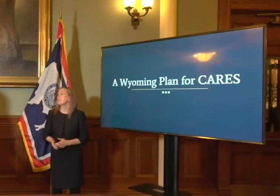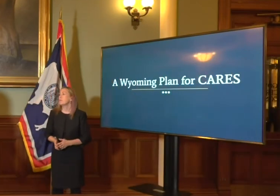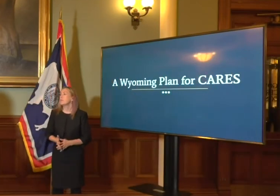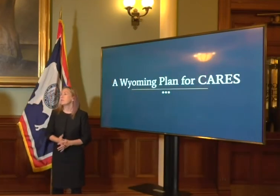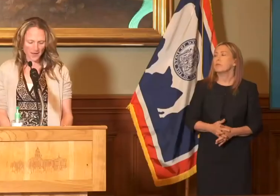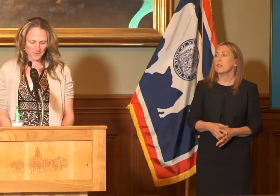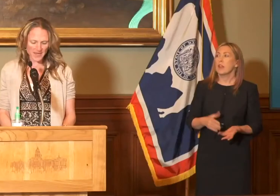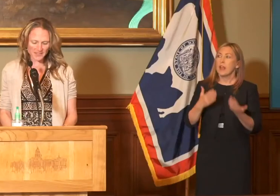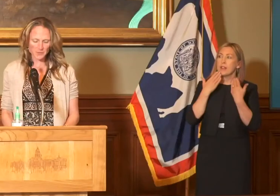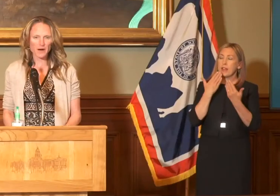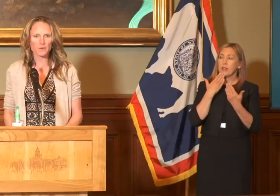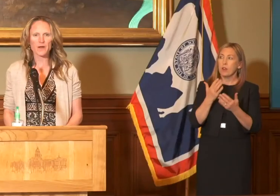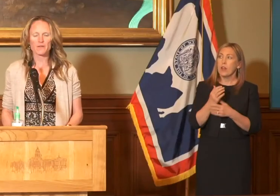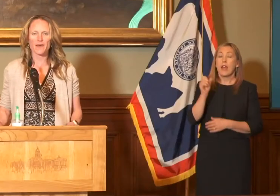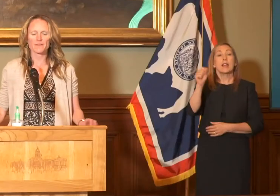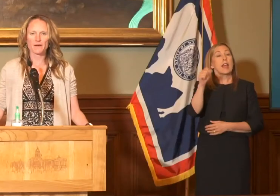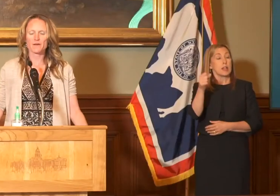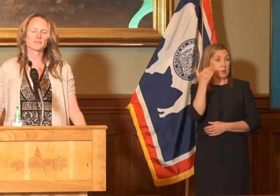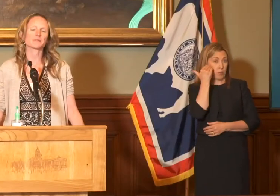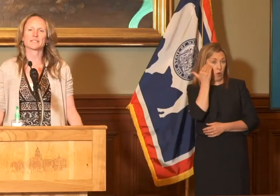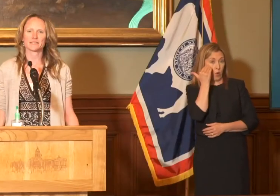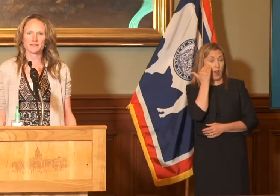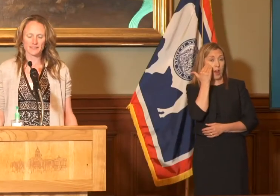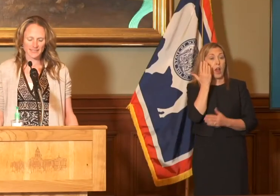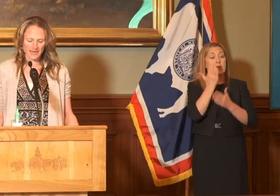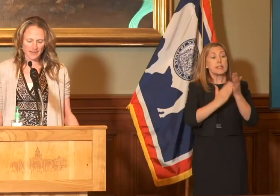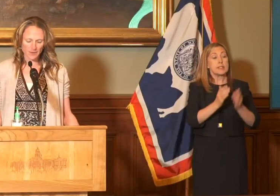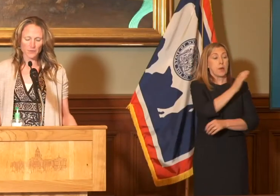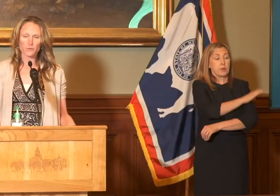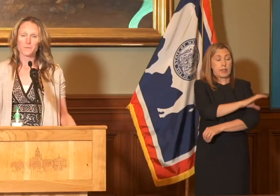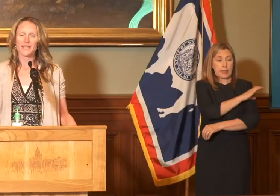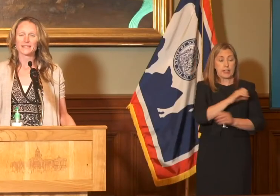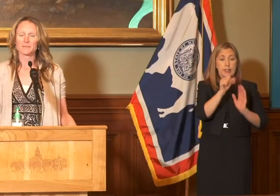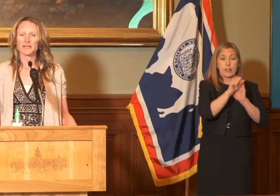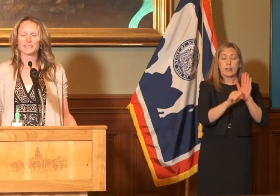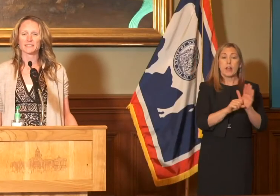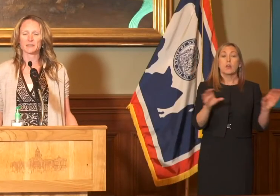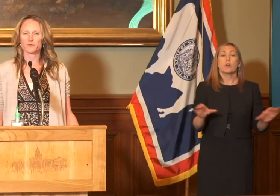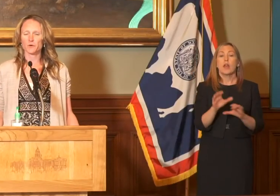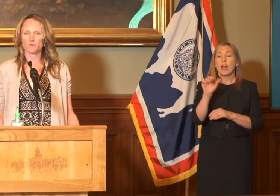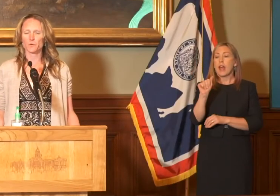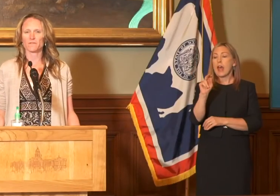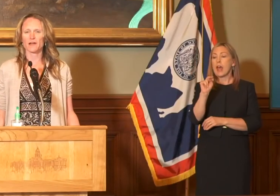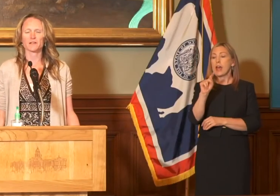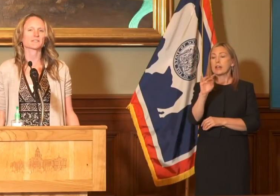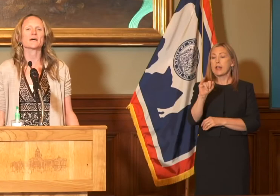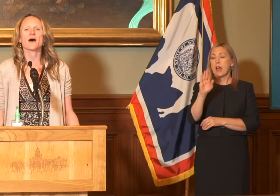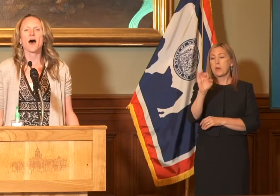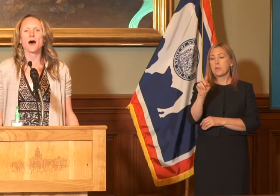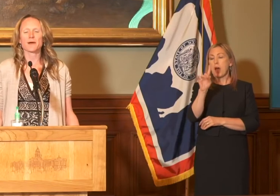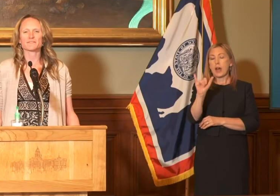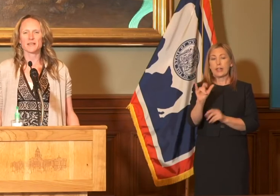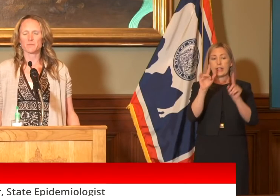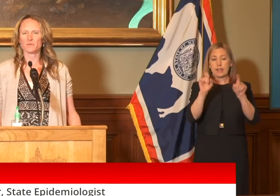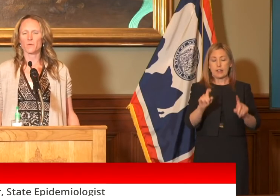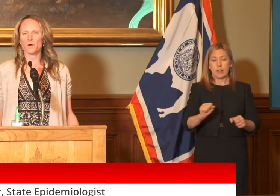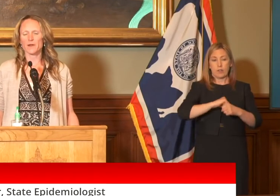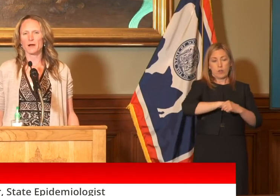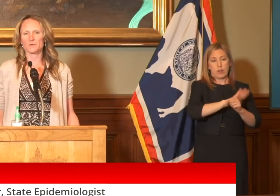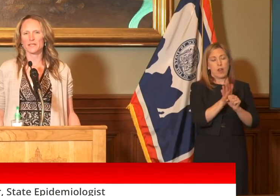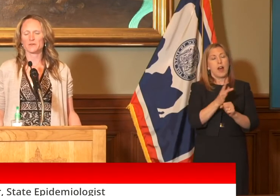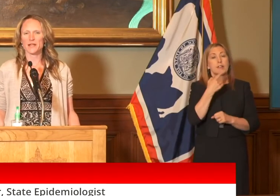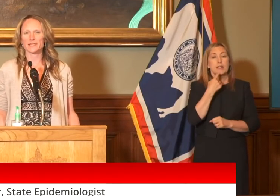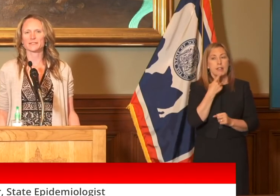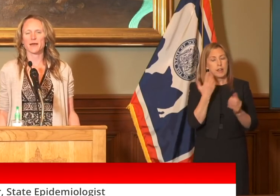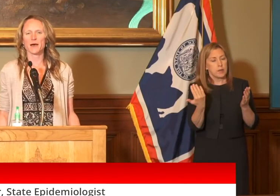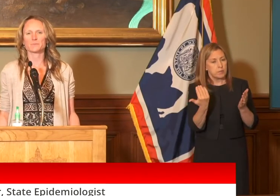Thank you, Governor. Yes, we are aware that there are some clinics in the state performing antibody testing for coronavirus. I've said it before,